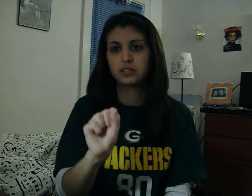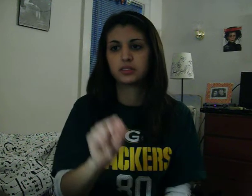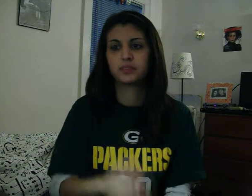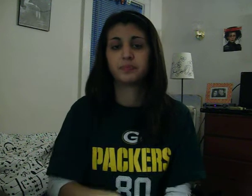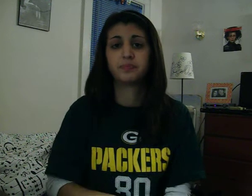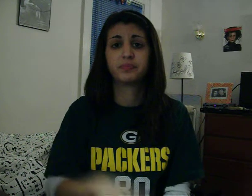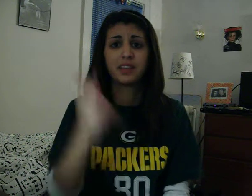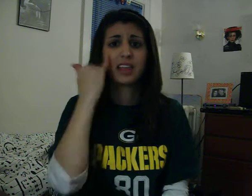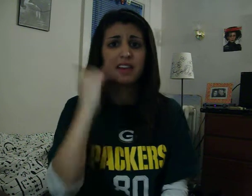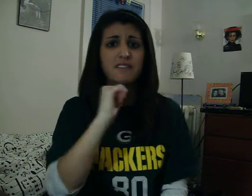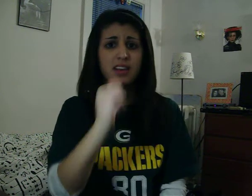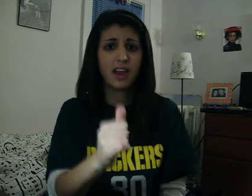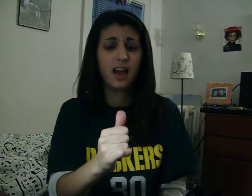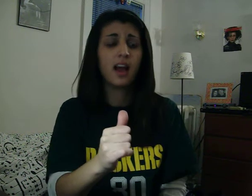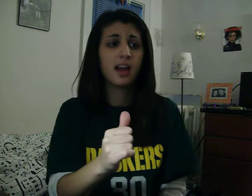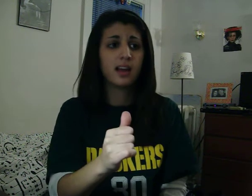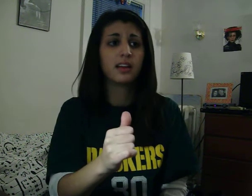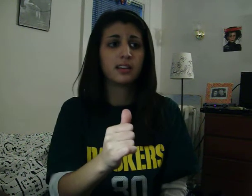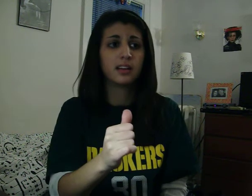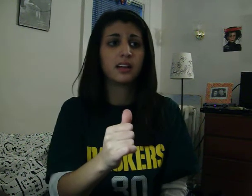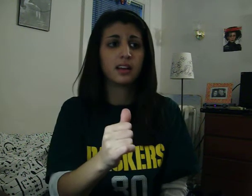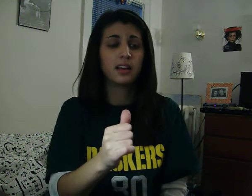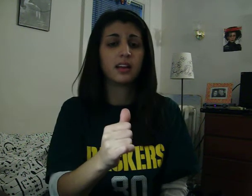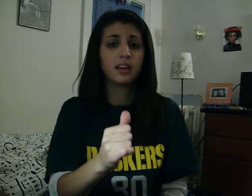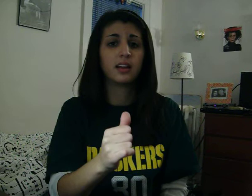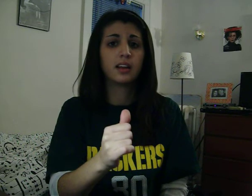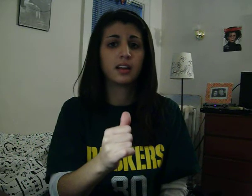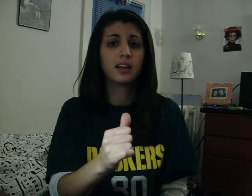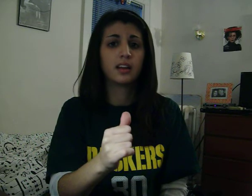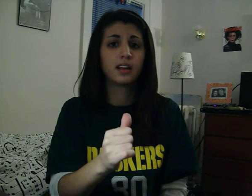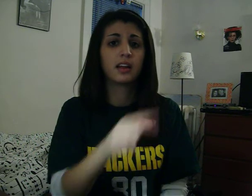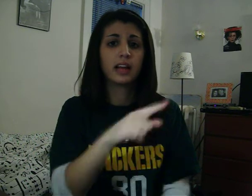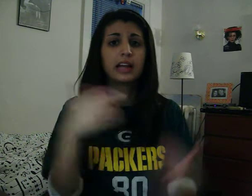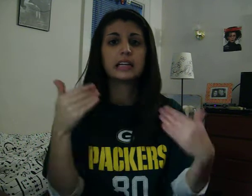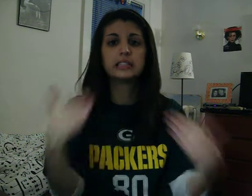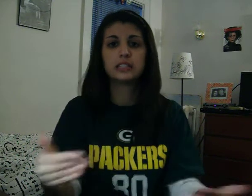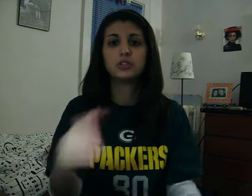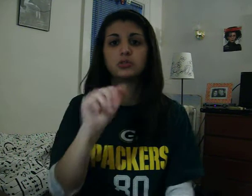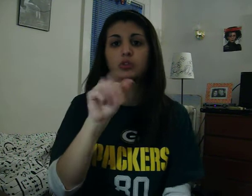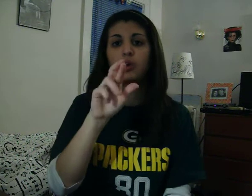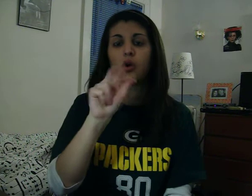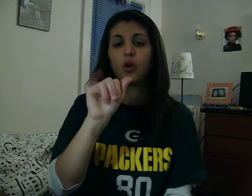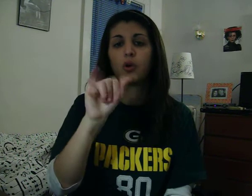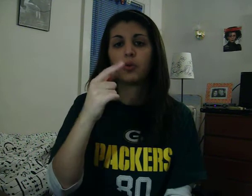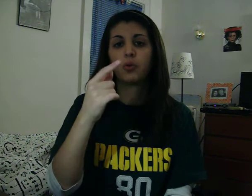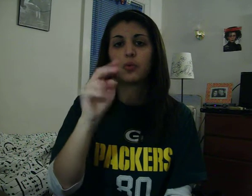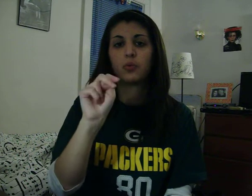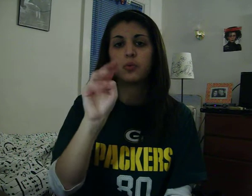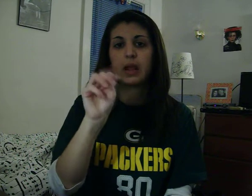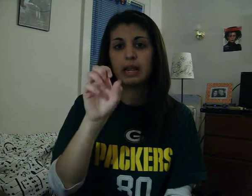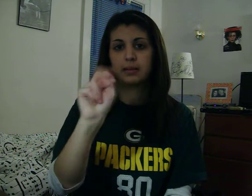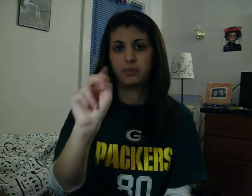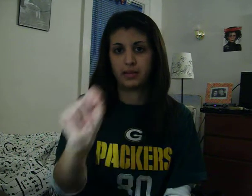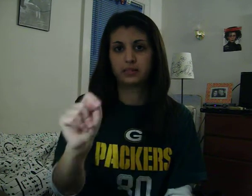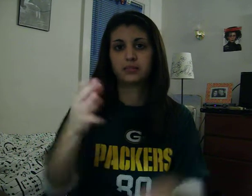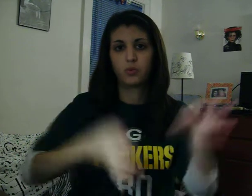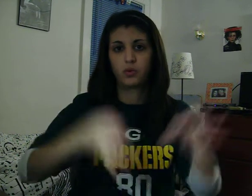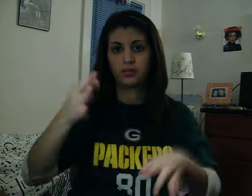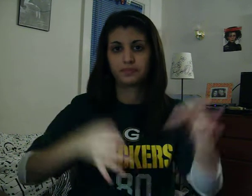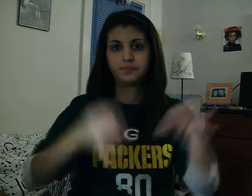case continues to the arraignment part. The arraignment part will consider the defendant appearing before the court,